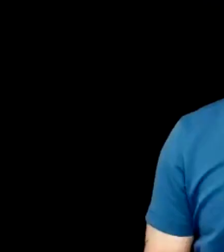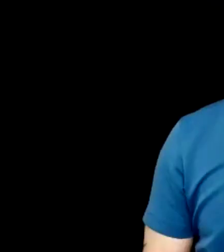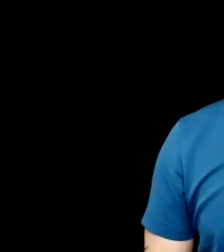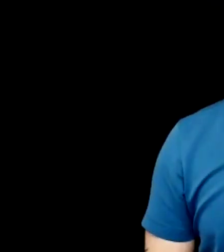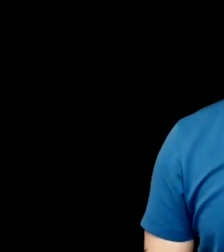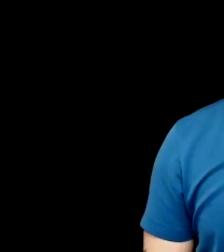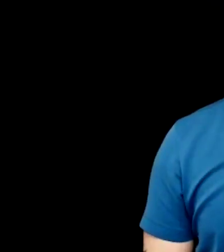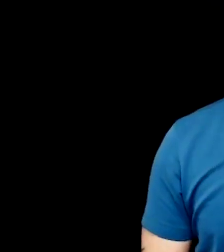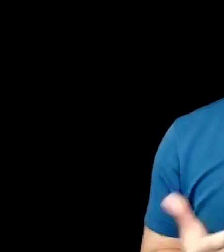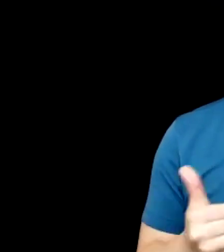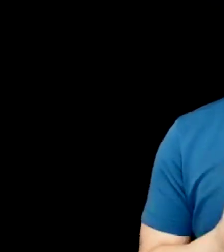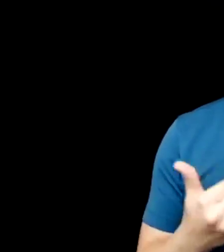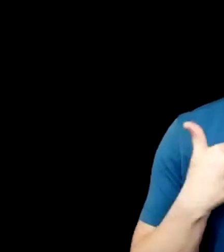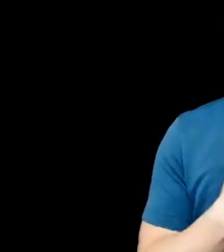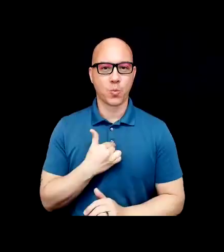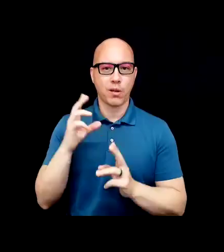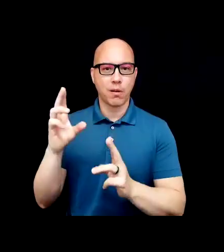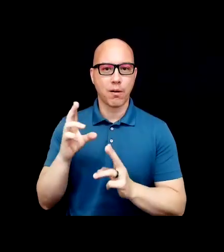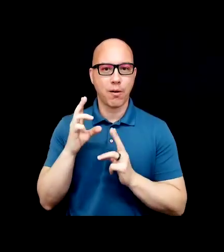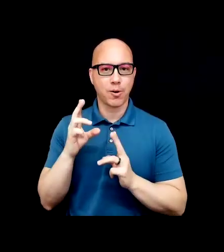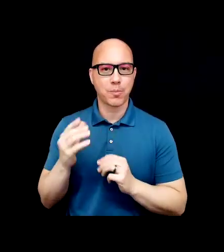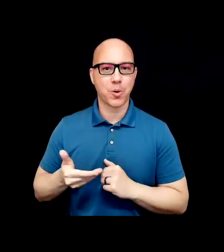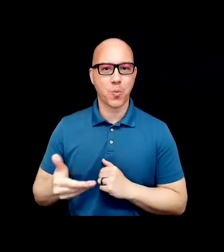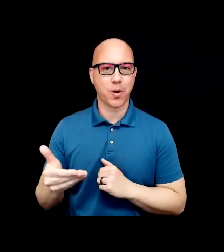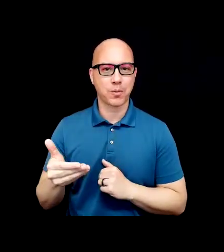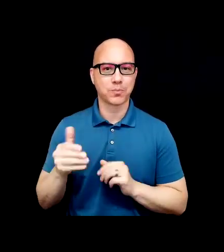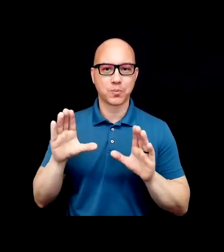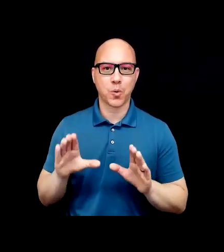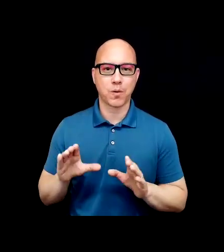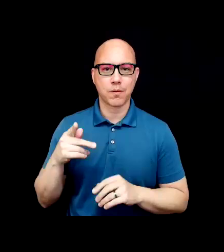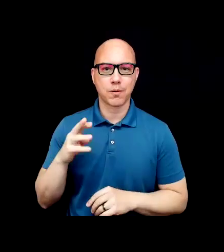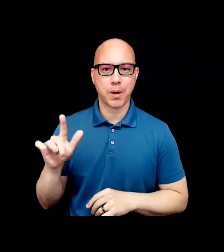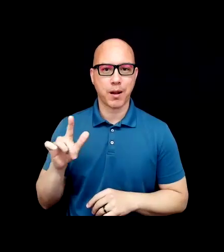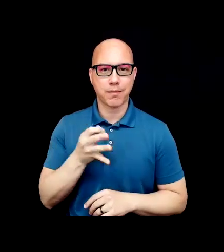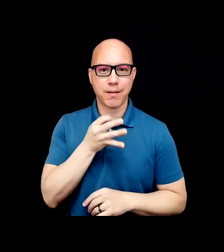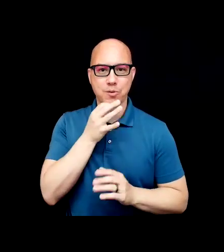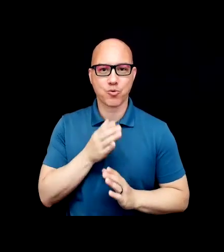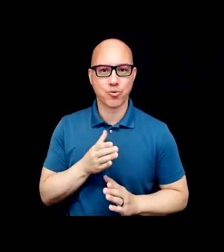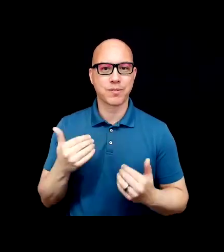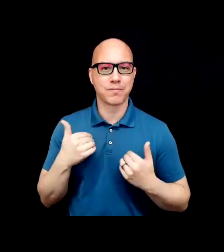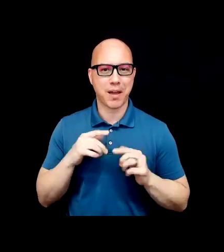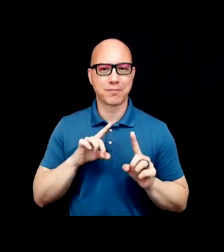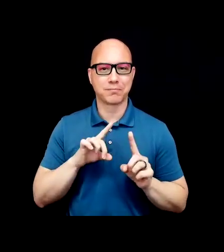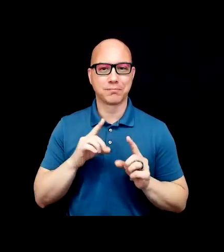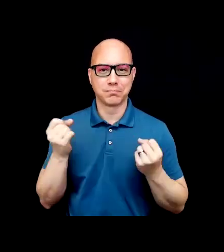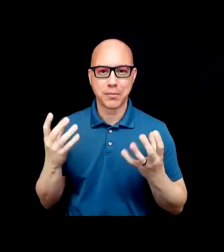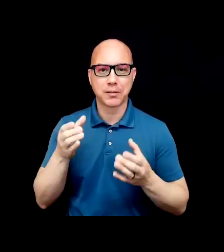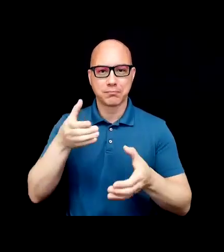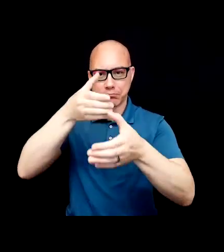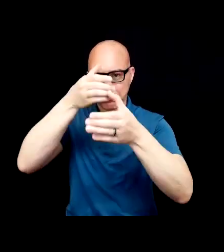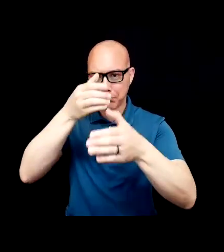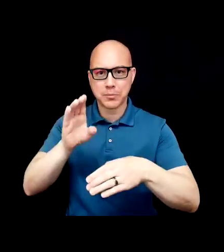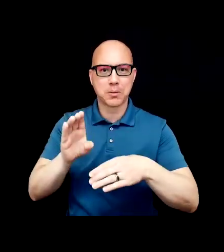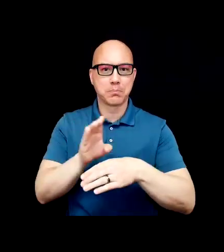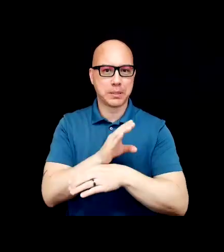And once again, we are honored to be joined by an outstanding panel of experts who bring deep experience in business formation, financial